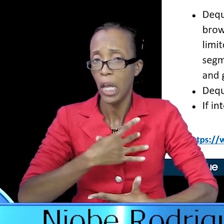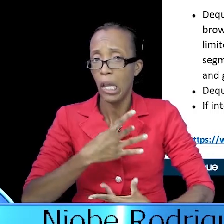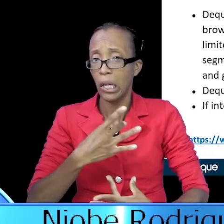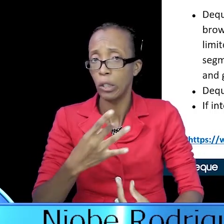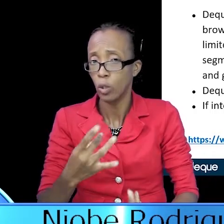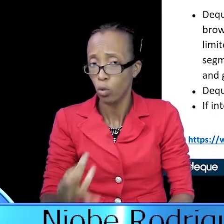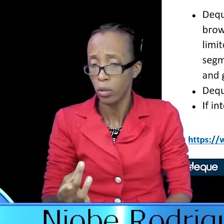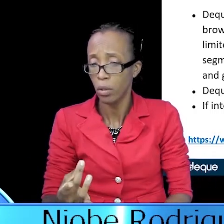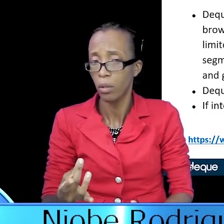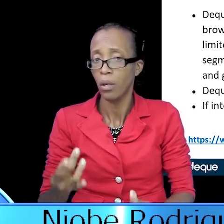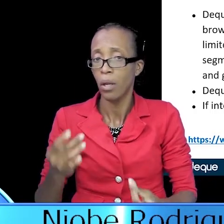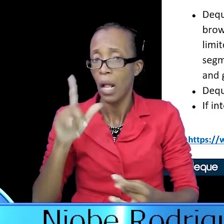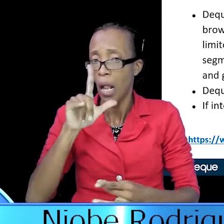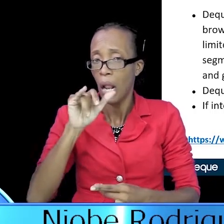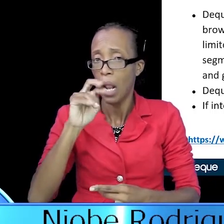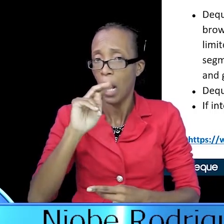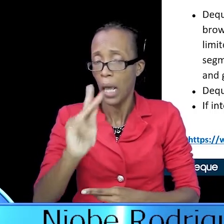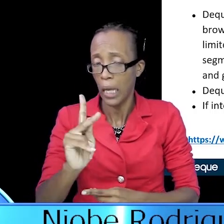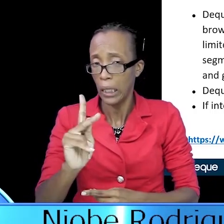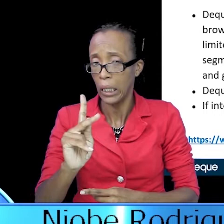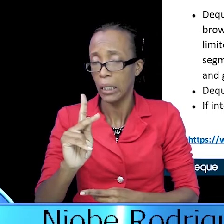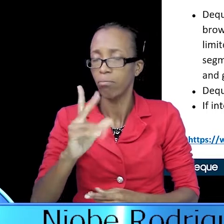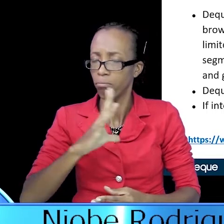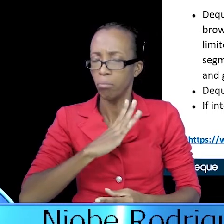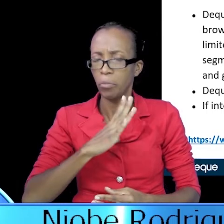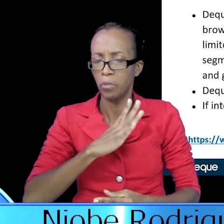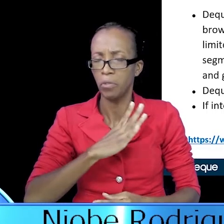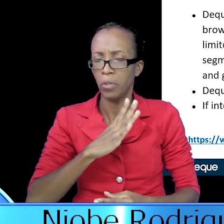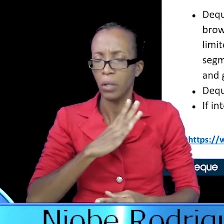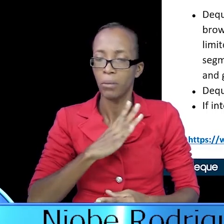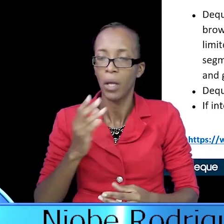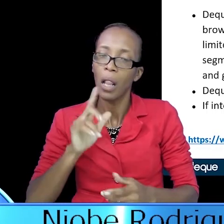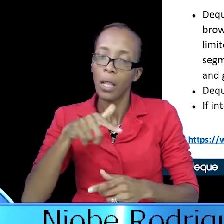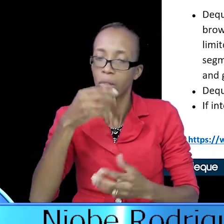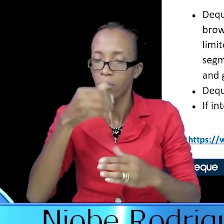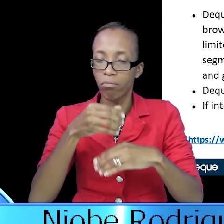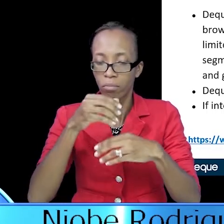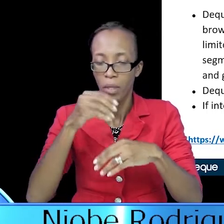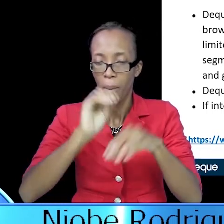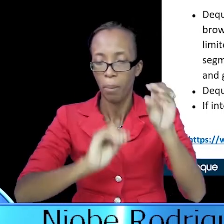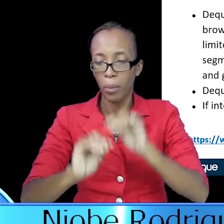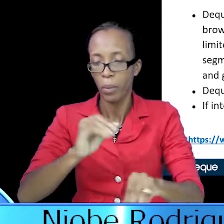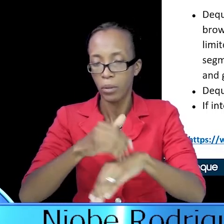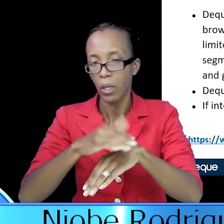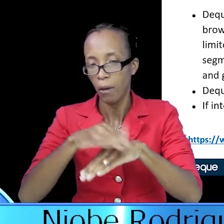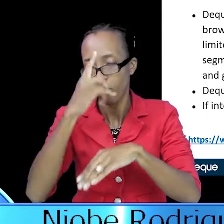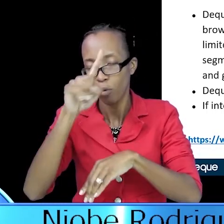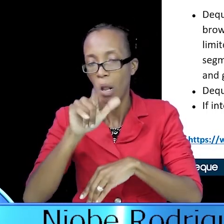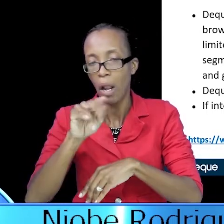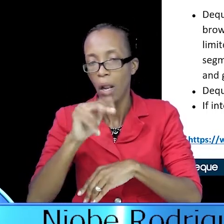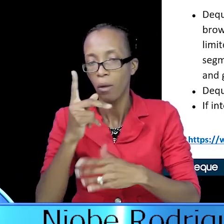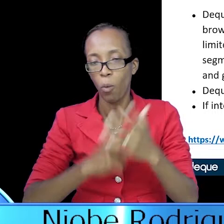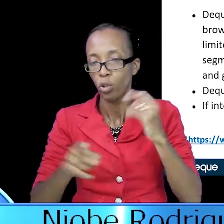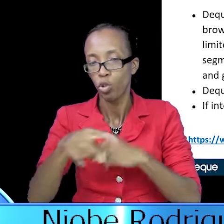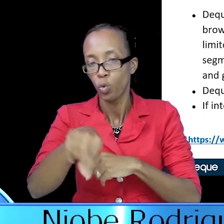And with that, I'm gonna throw it up to questions, and John and I can certainly get any links that people are interested in